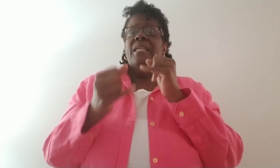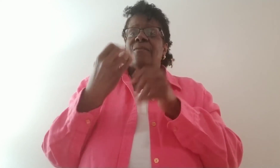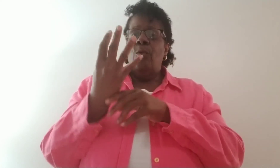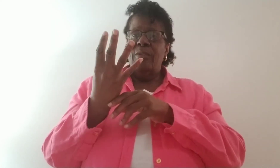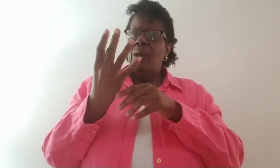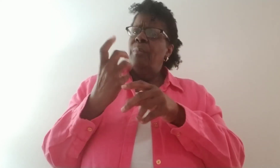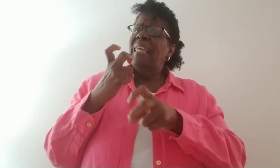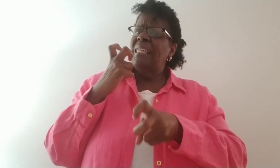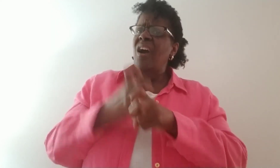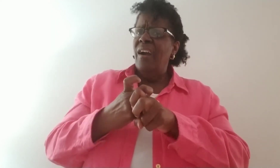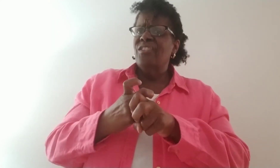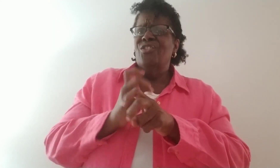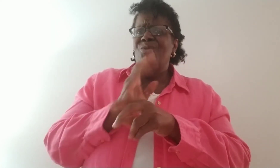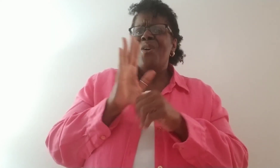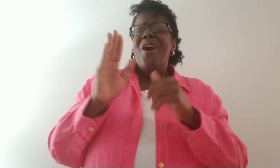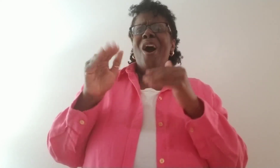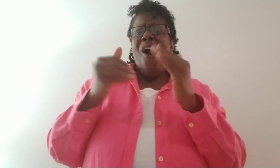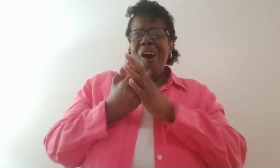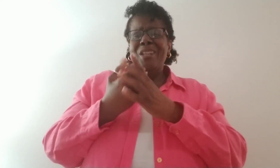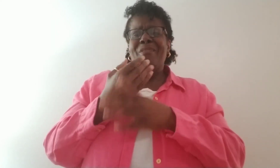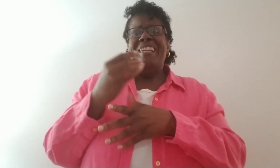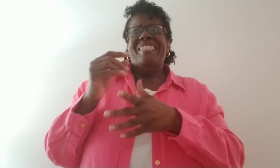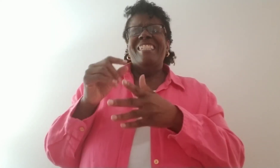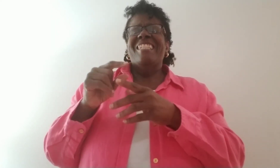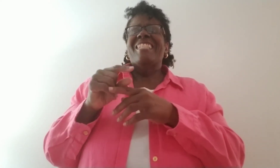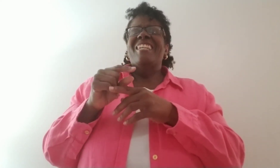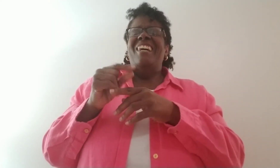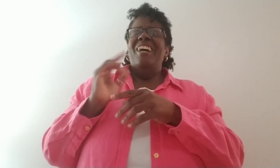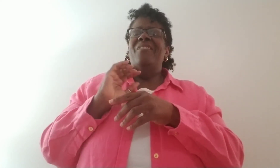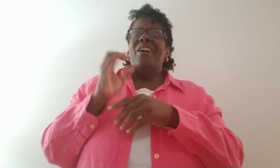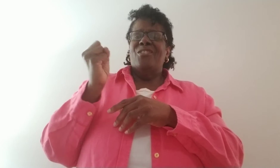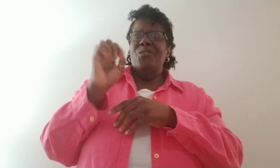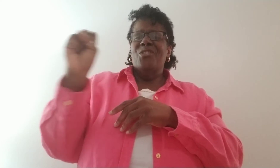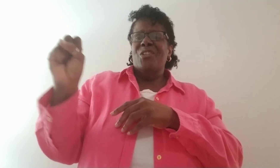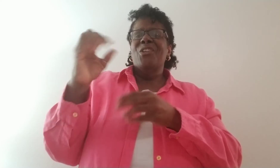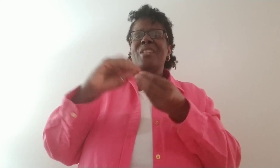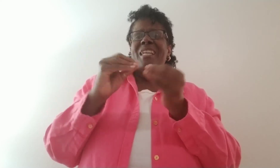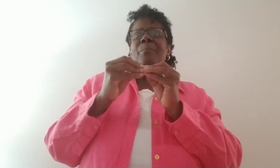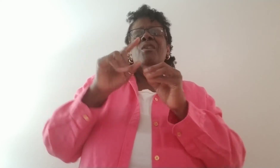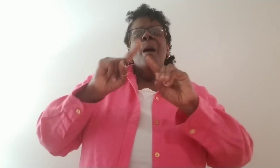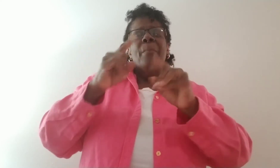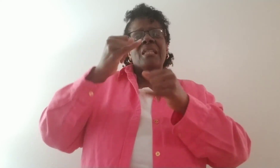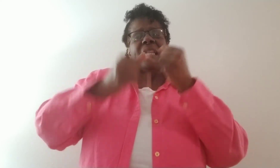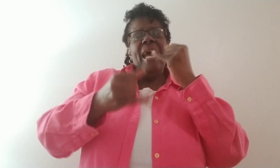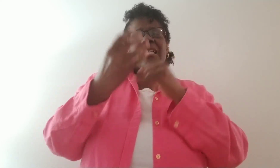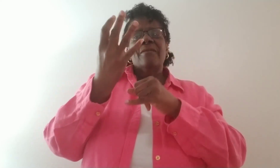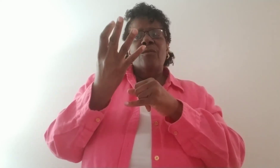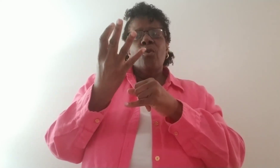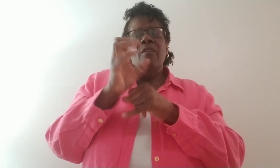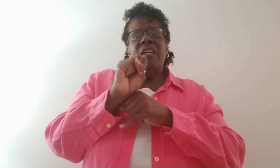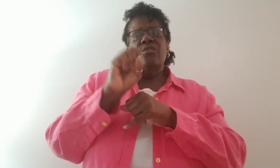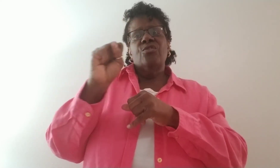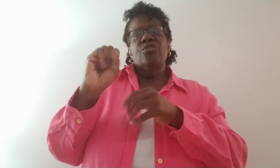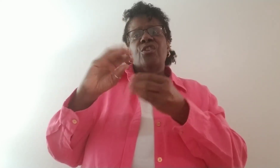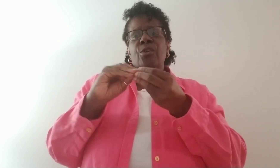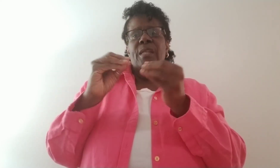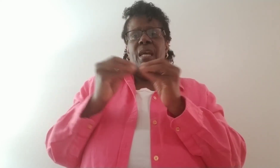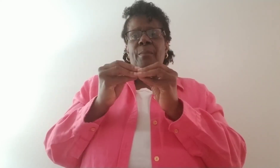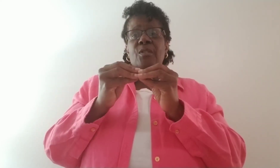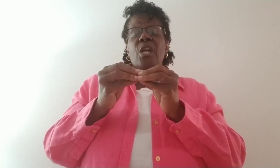the last four. That would be kind of hard to do all of our digits of our social security numbers, but the last four of our social security numbers. So